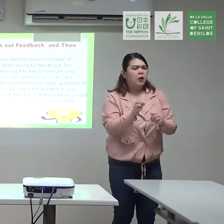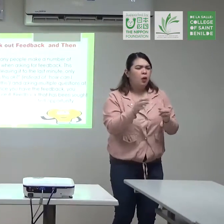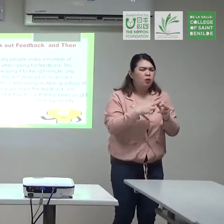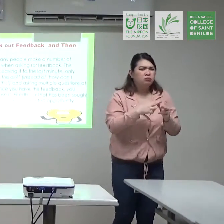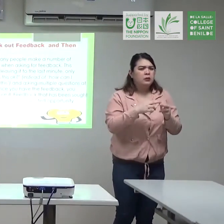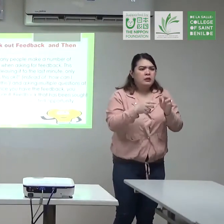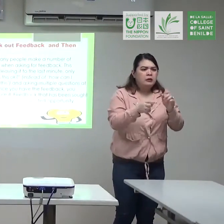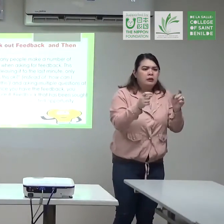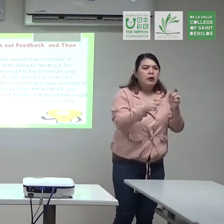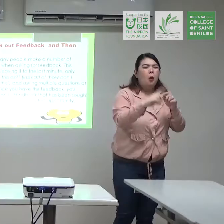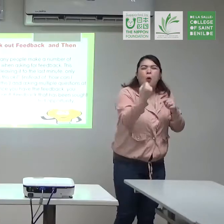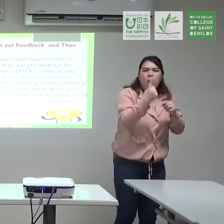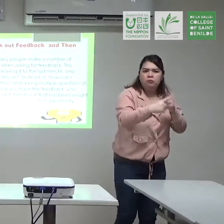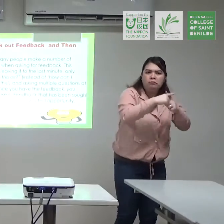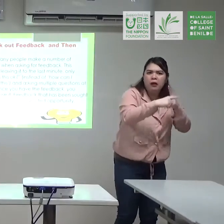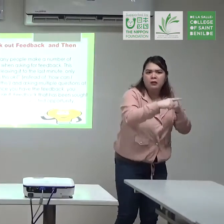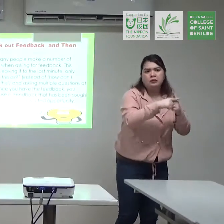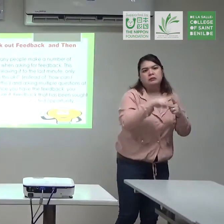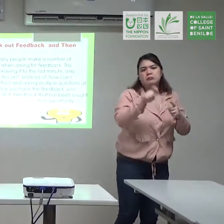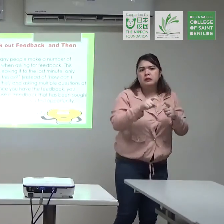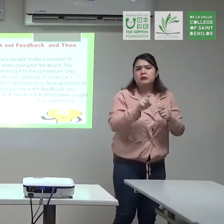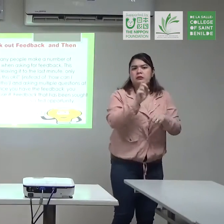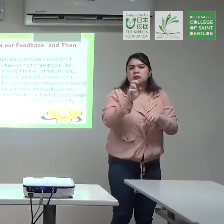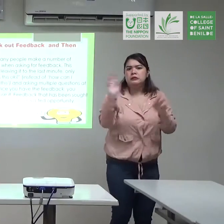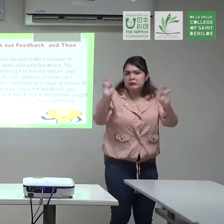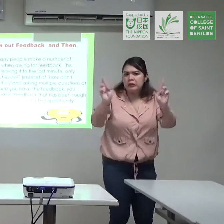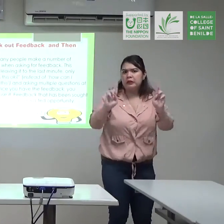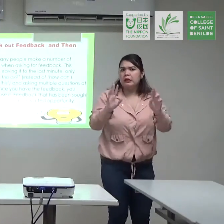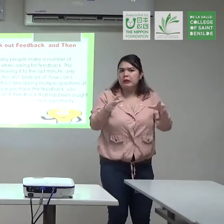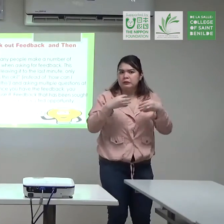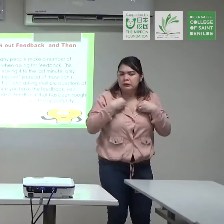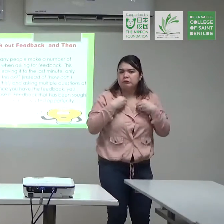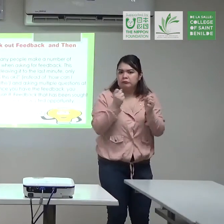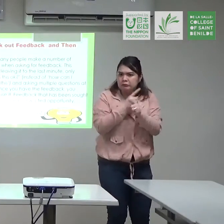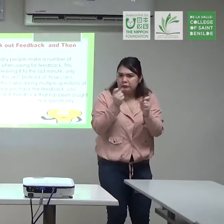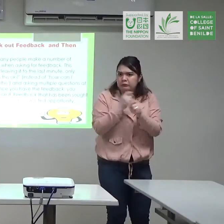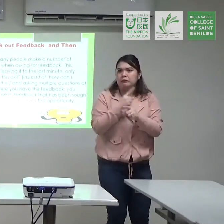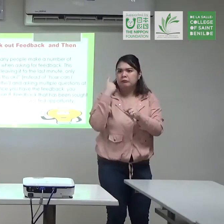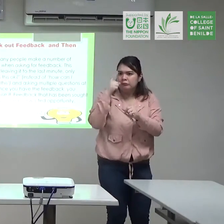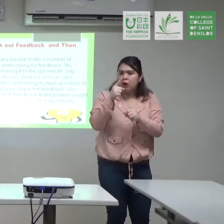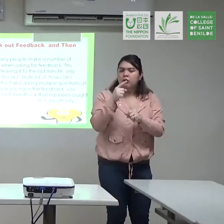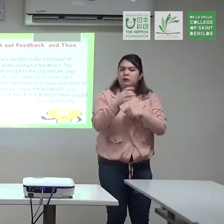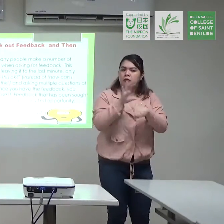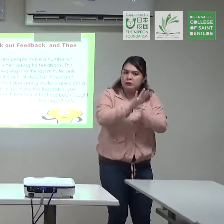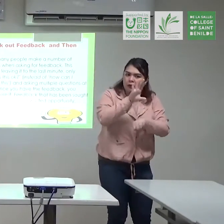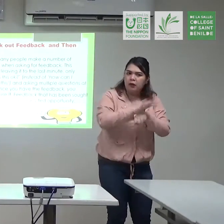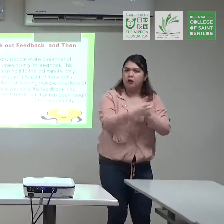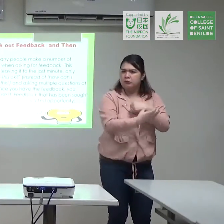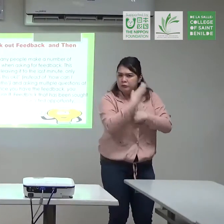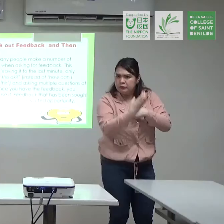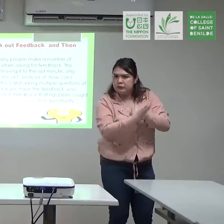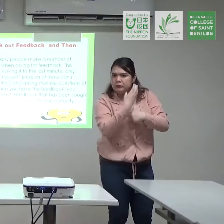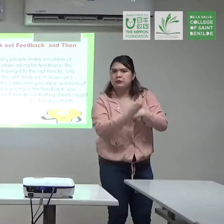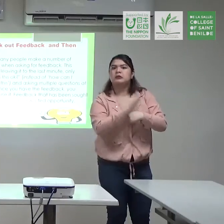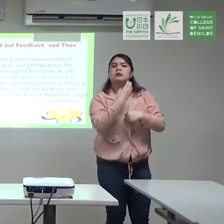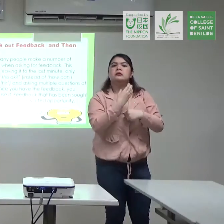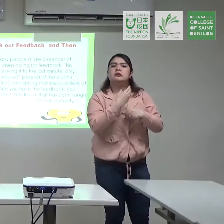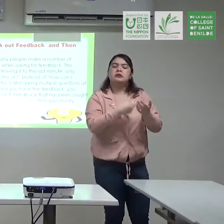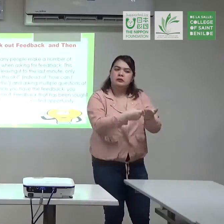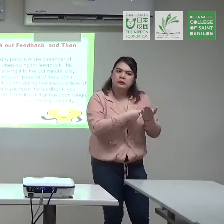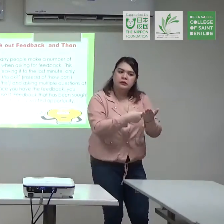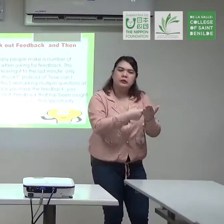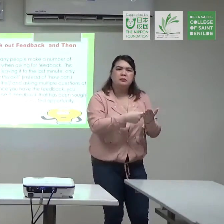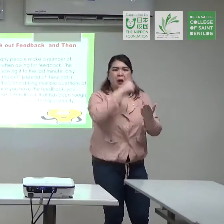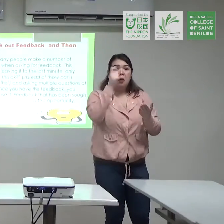positive feedback. Once you have the feedback, you have to use it. Feedback that has been sought, but that action is